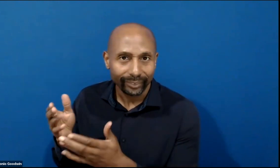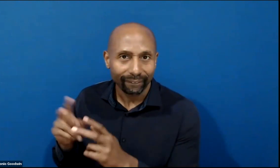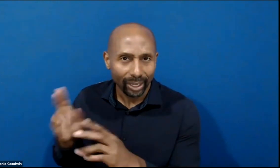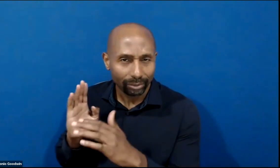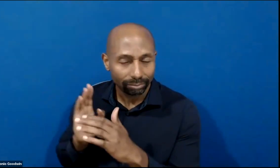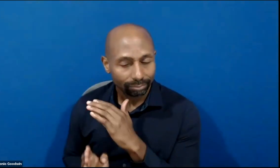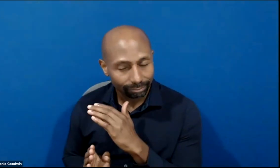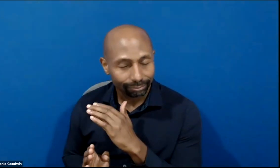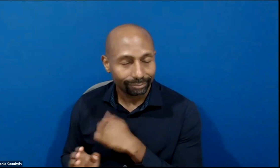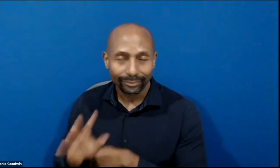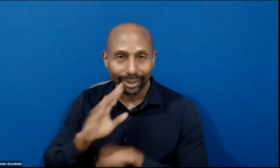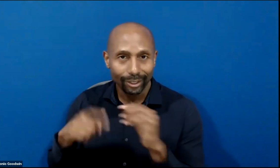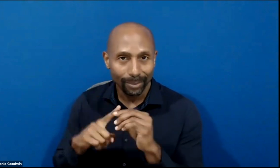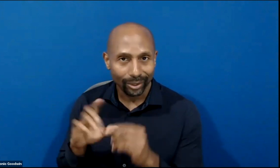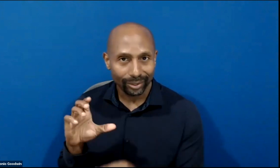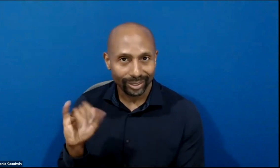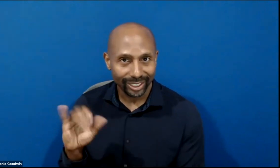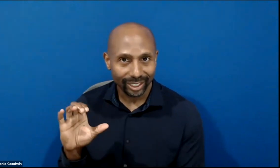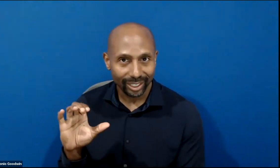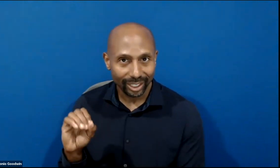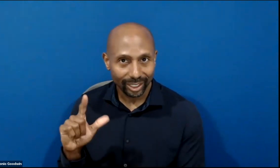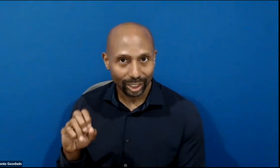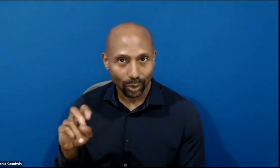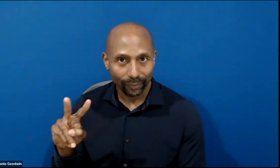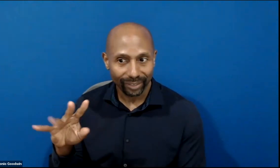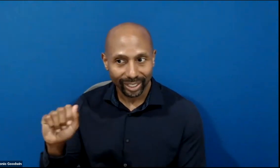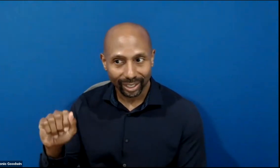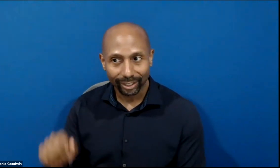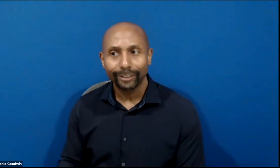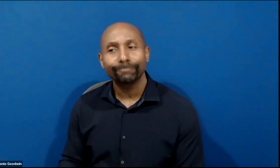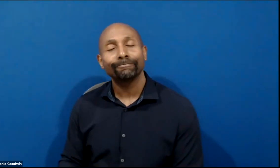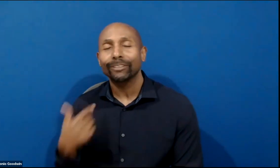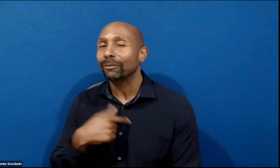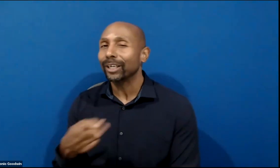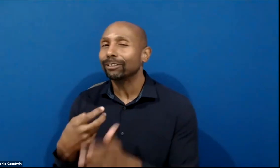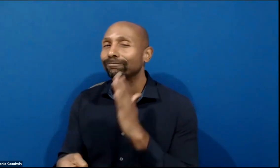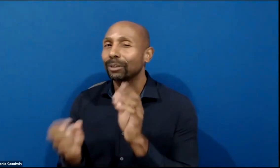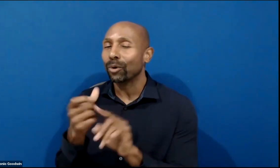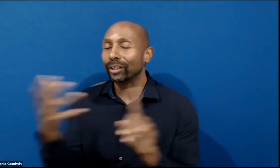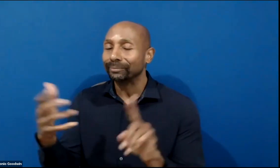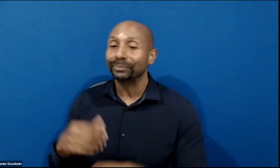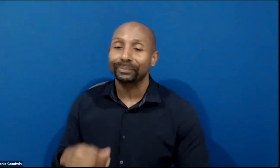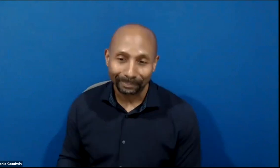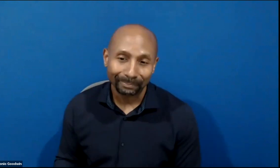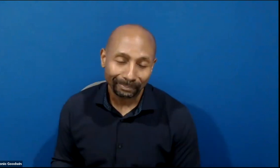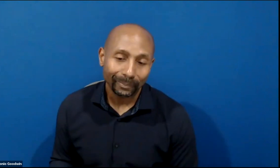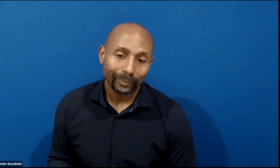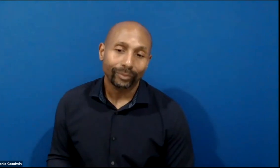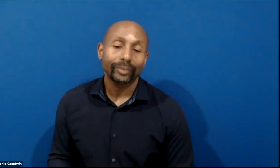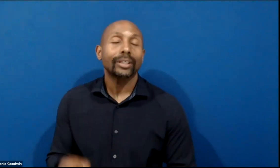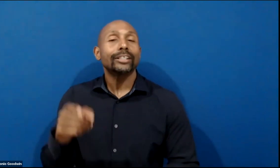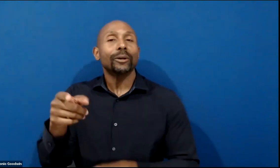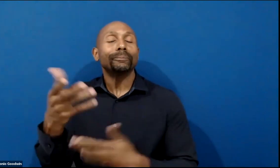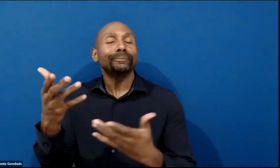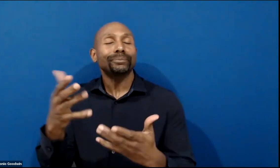Dr. Kalonji, I have a question for you because I enter into the conversation of ritual from following a